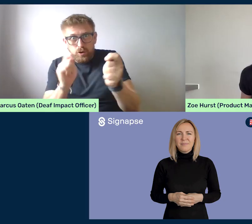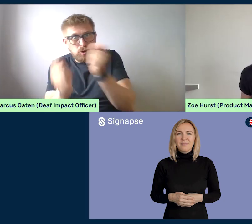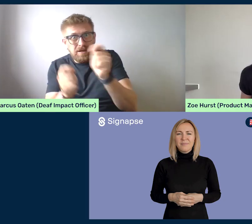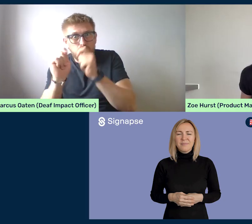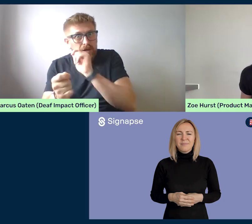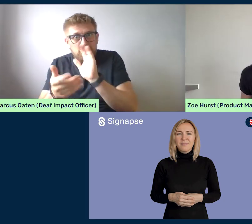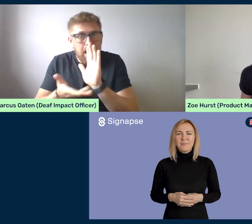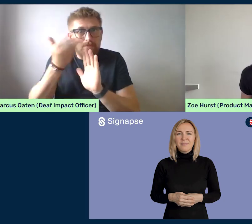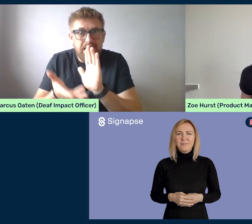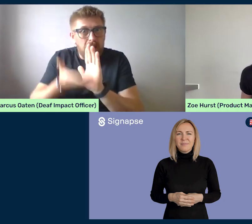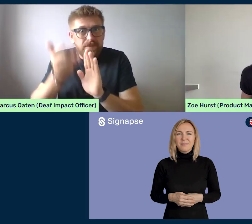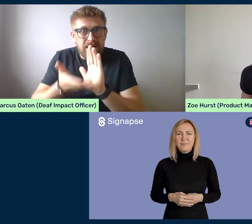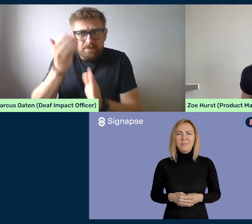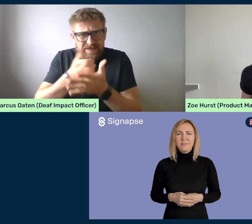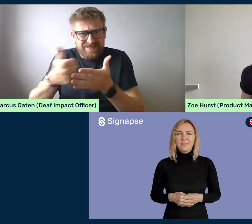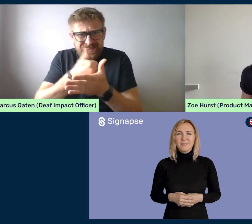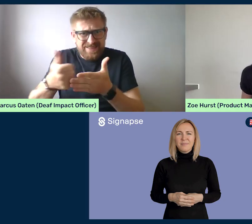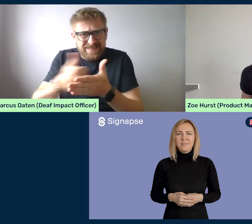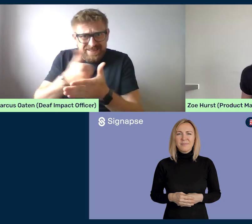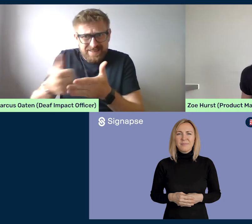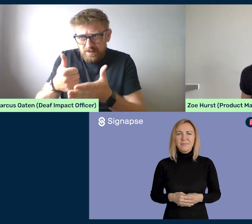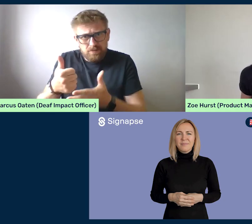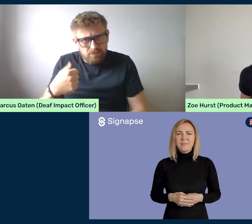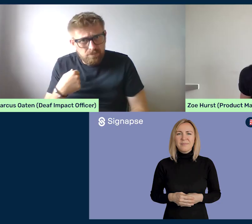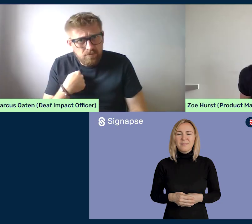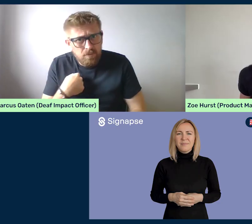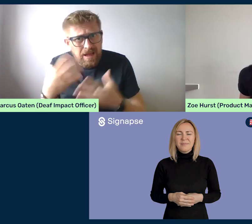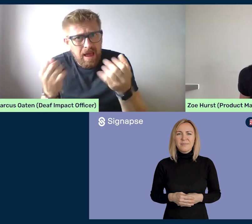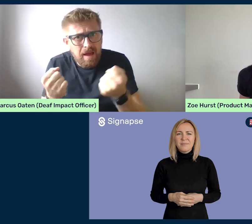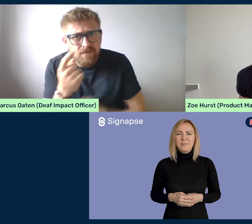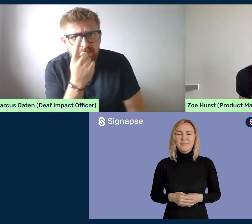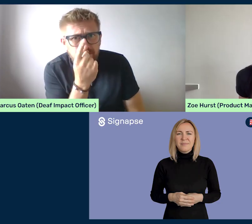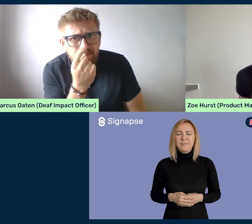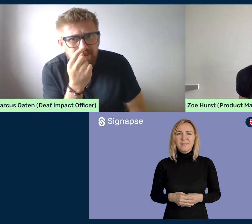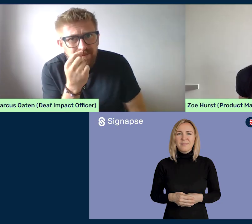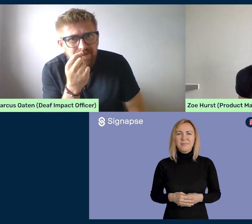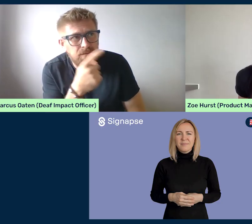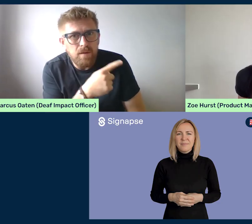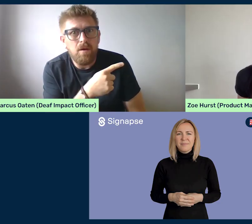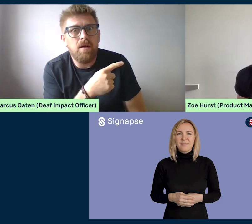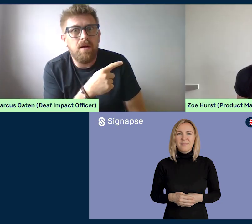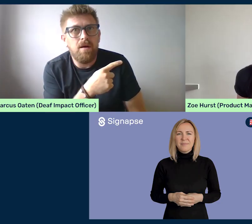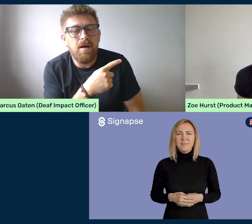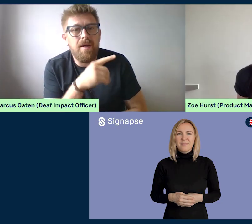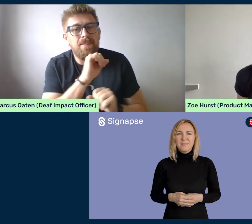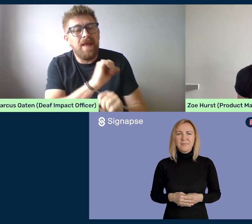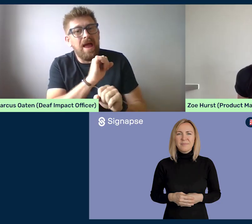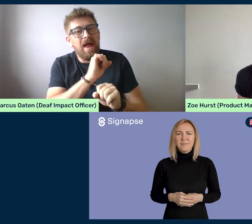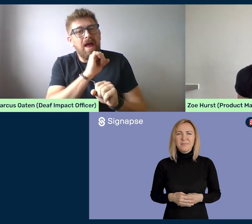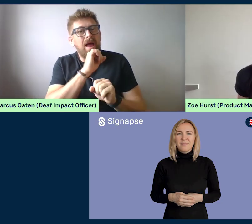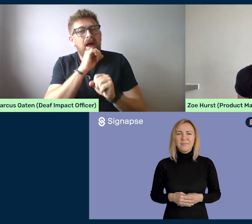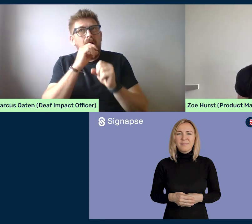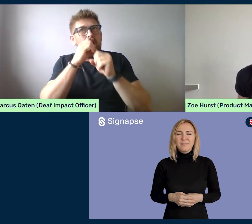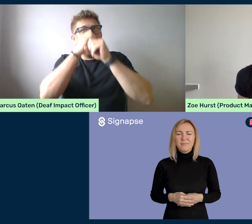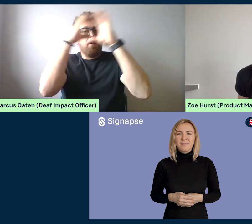Any news website could use these plugins because we know websites, especially news outlets, the news Yeah.